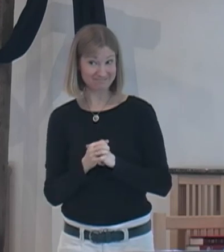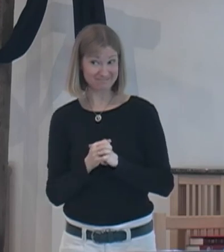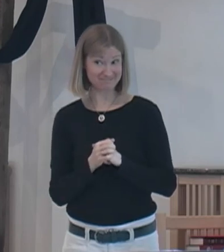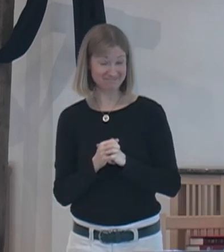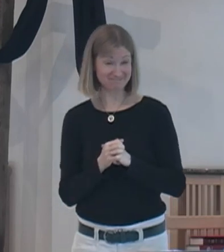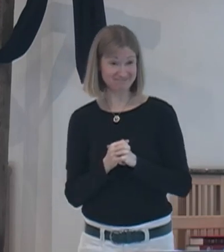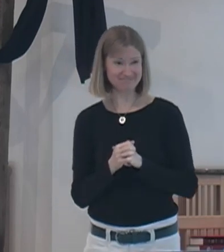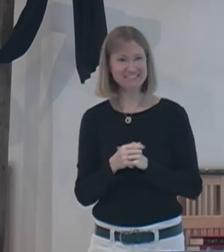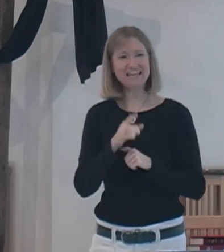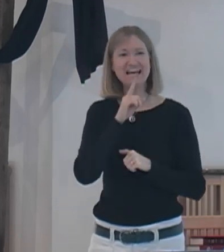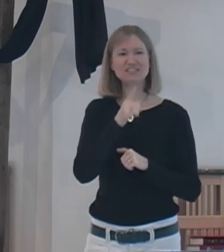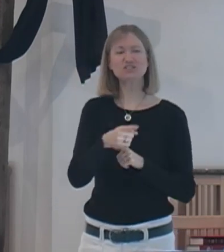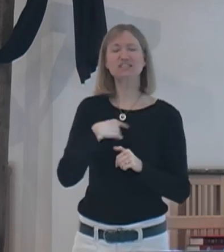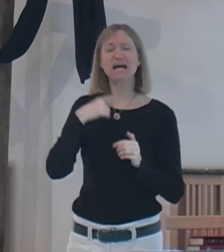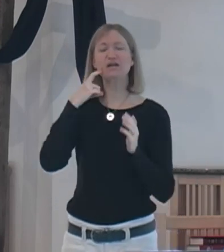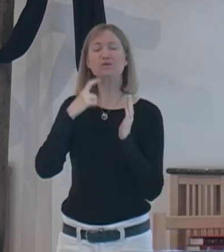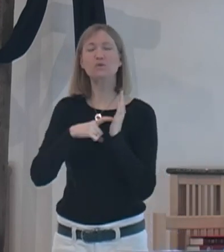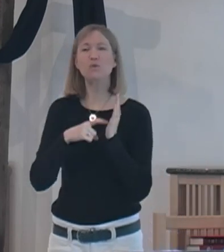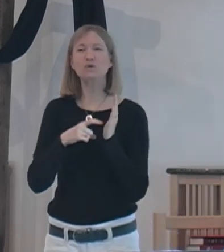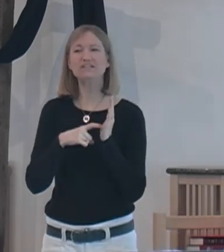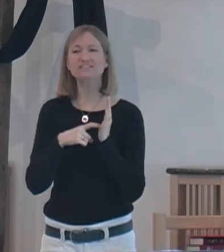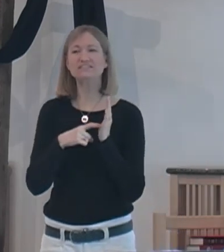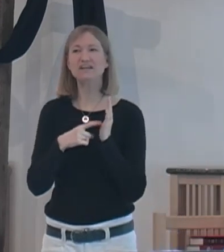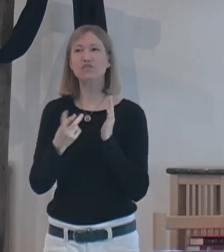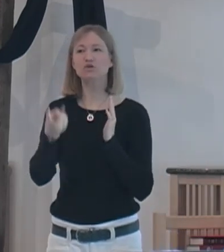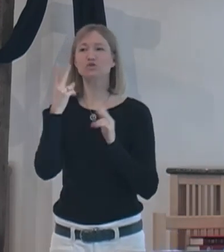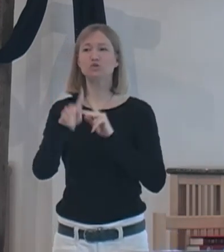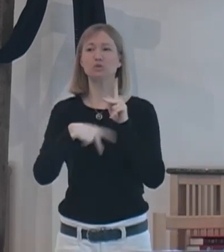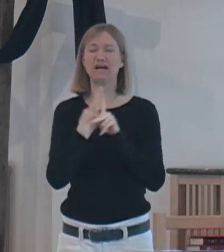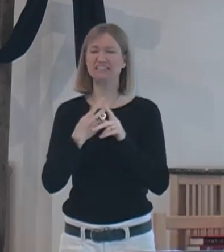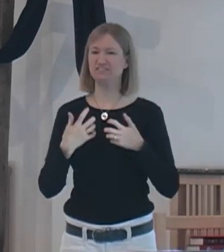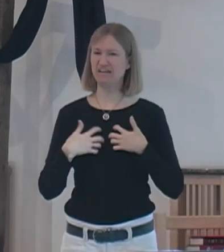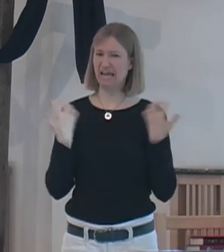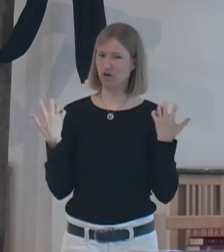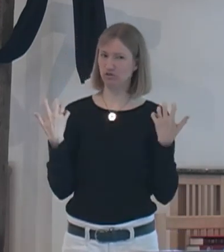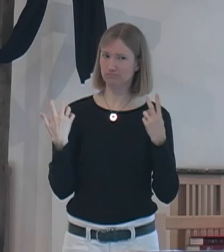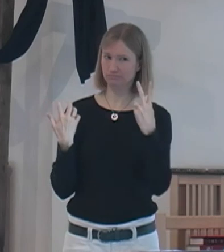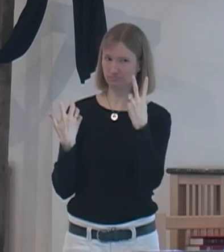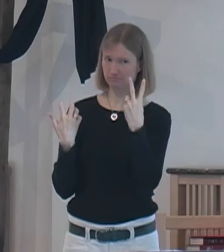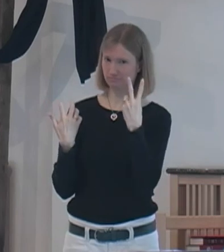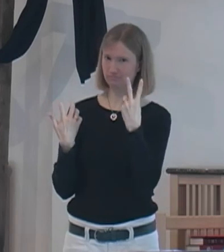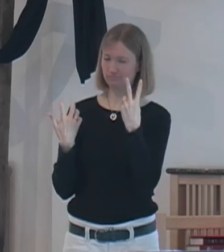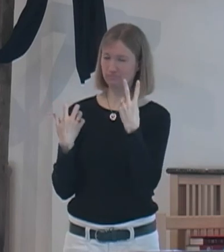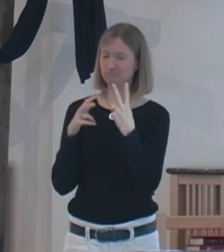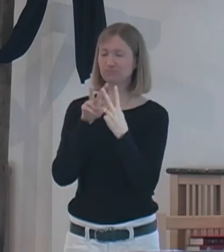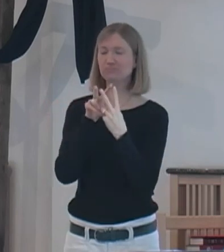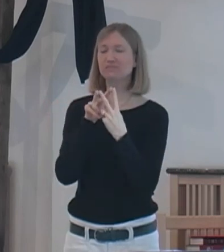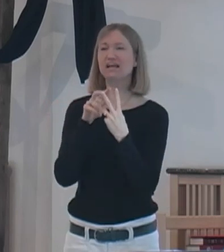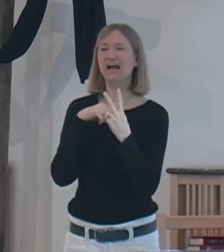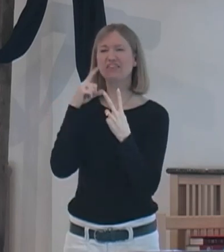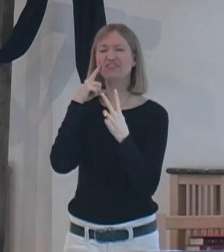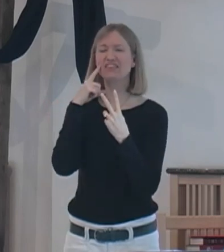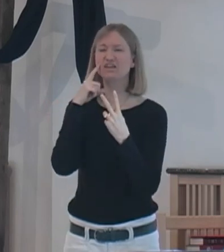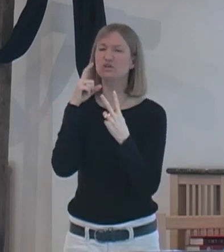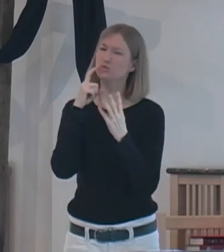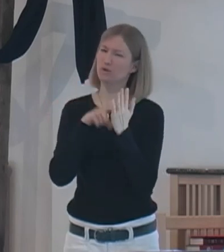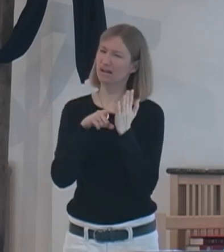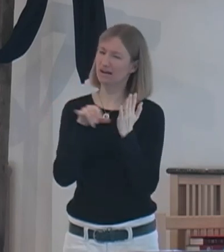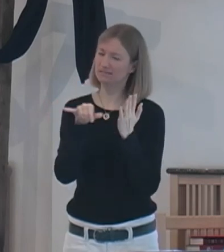In fact, I've noticed that there actually are two kinds of angers, and I think you'll recognize this too,